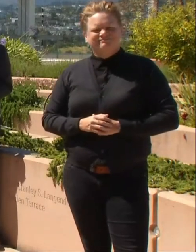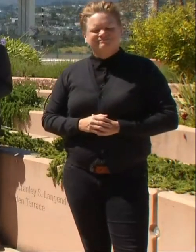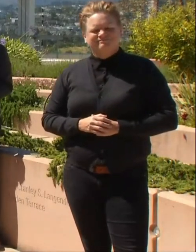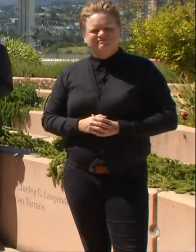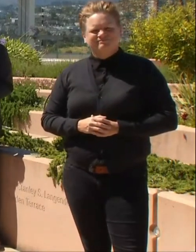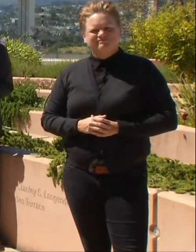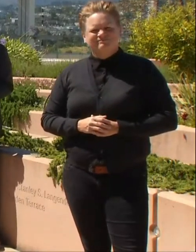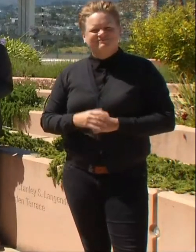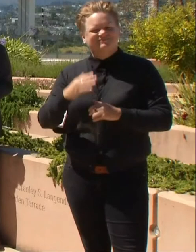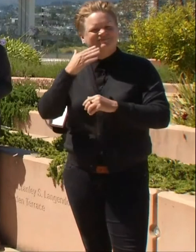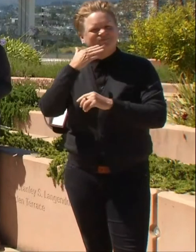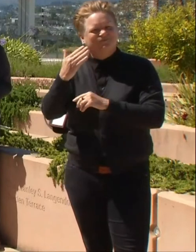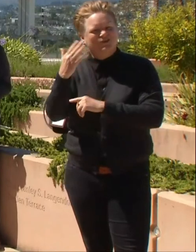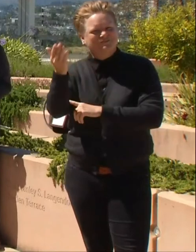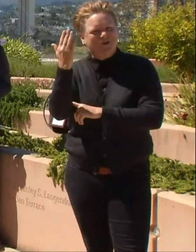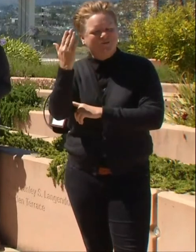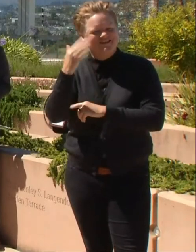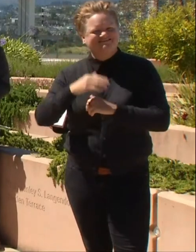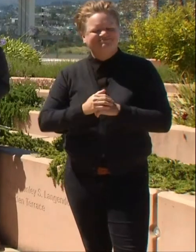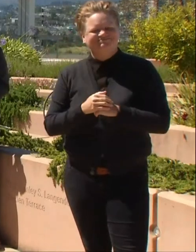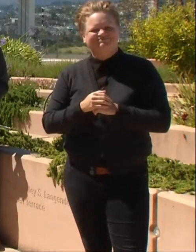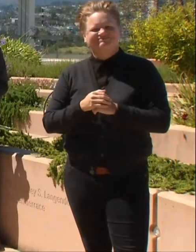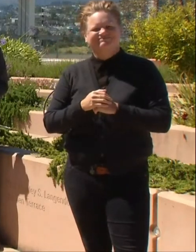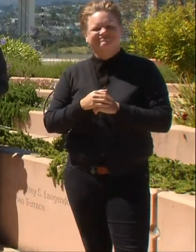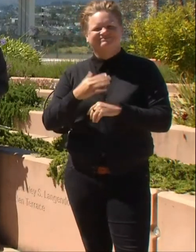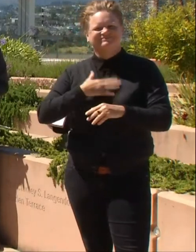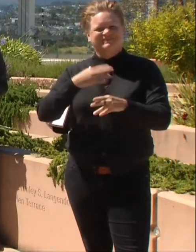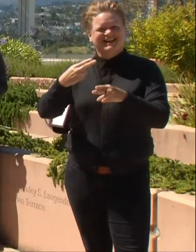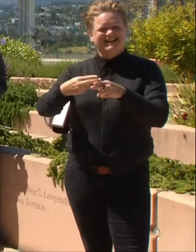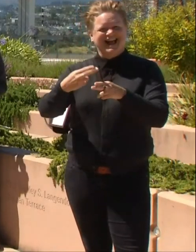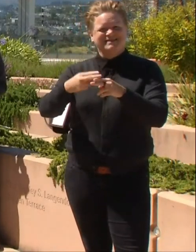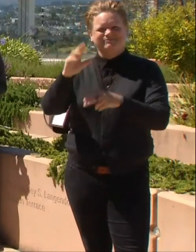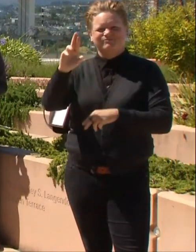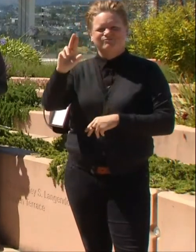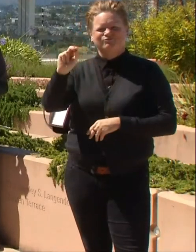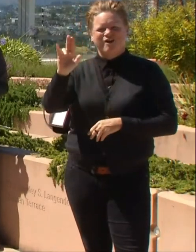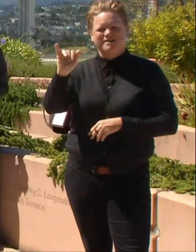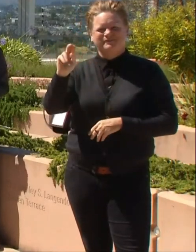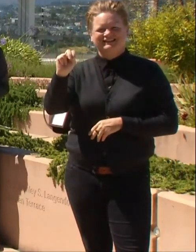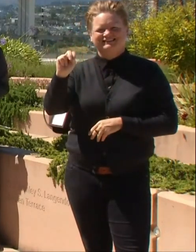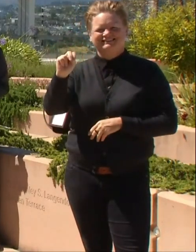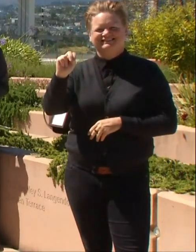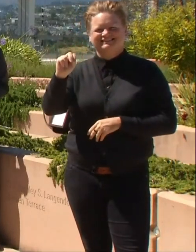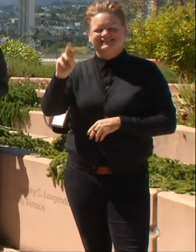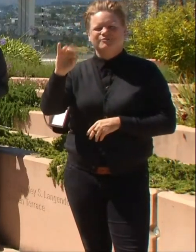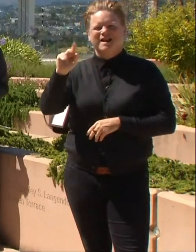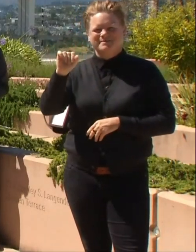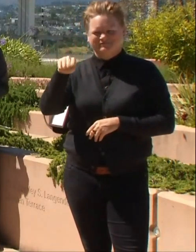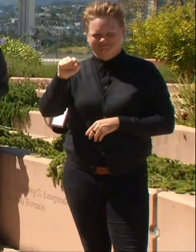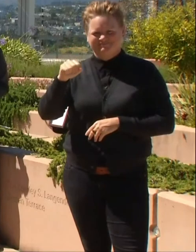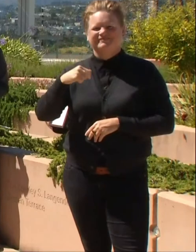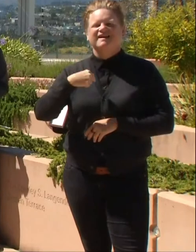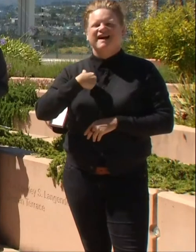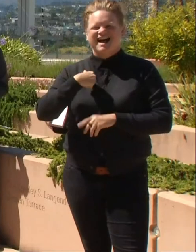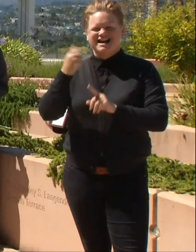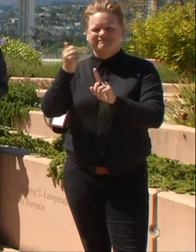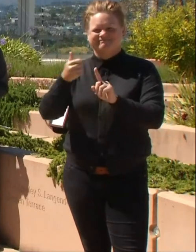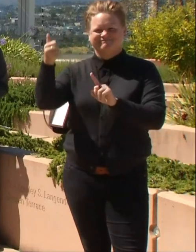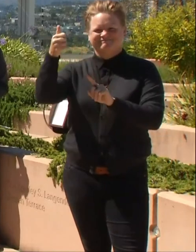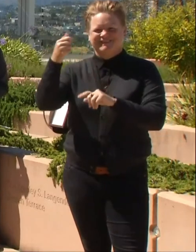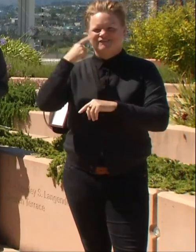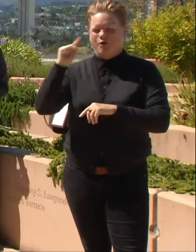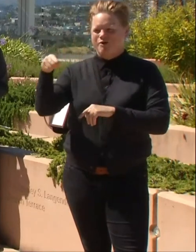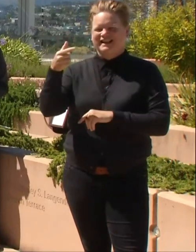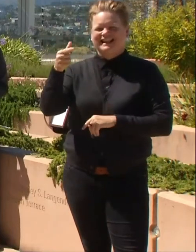Good morning, everyone. My name is Robin Thomas. I'm the executive director of the Giffords Law Center to Prevent Gun